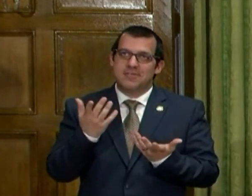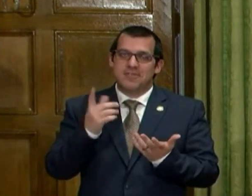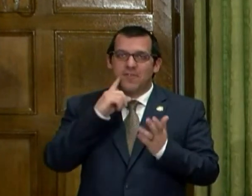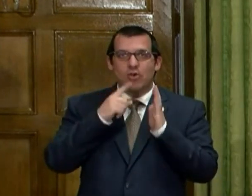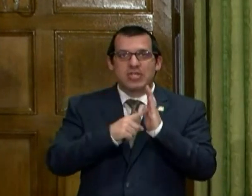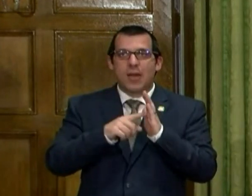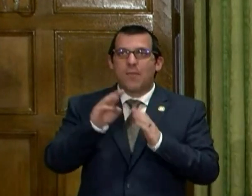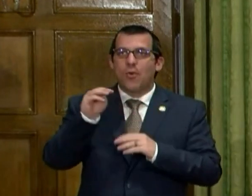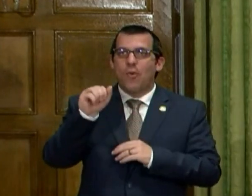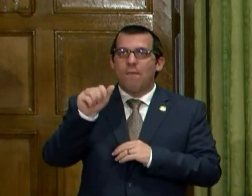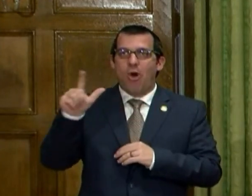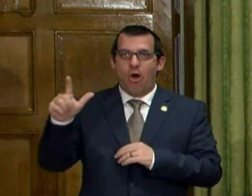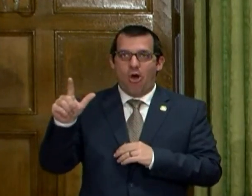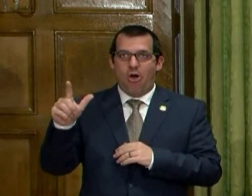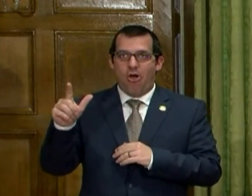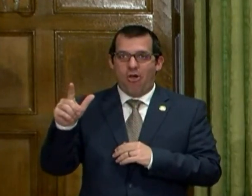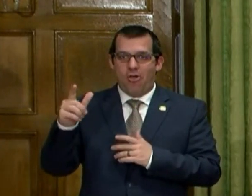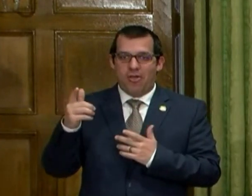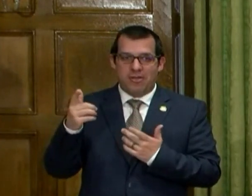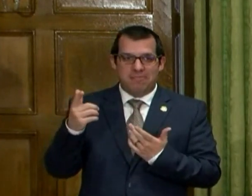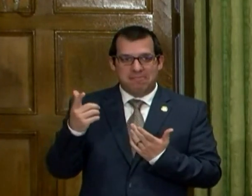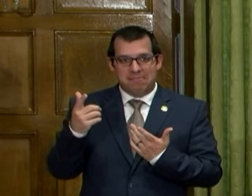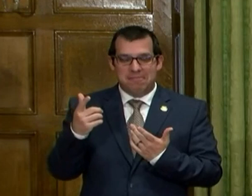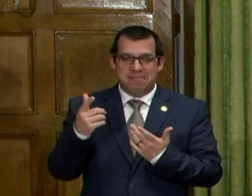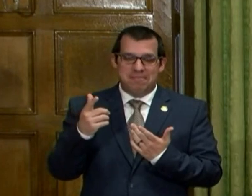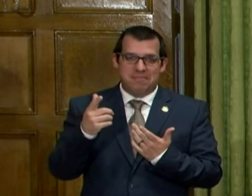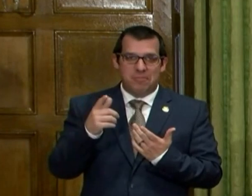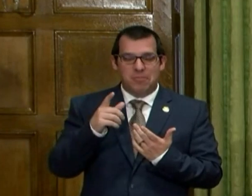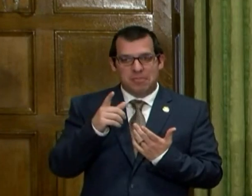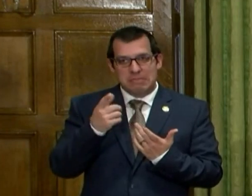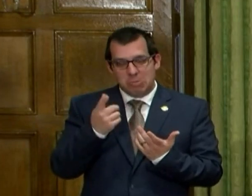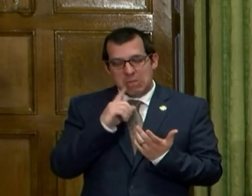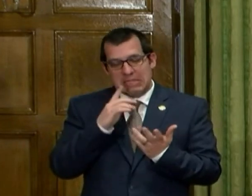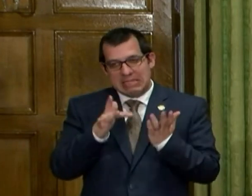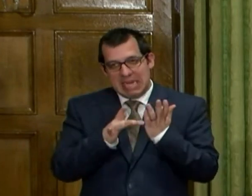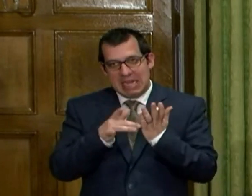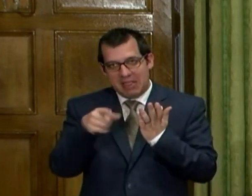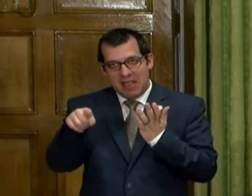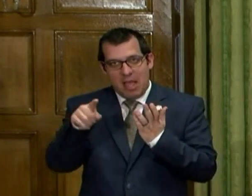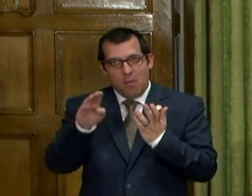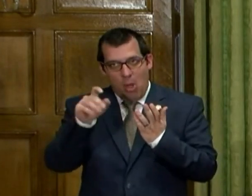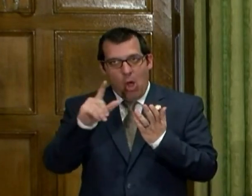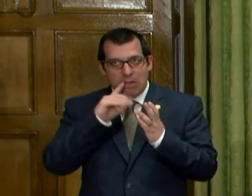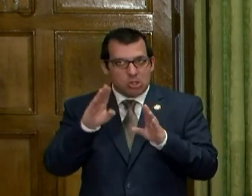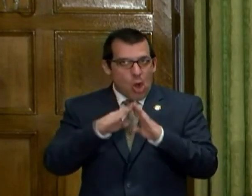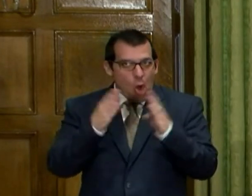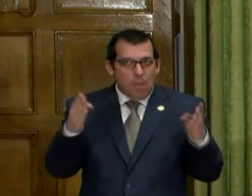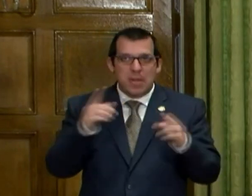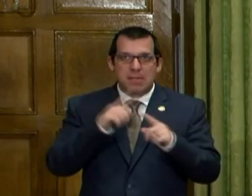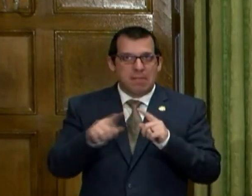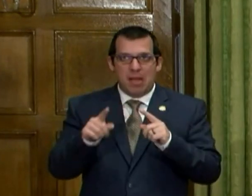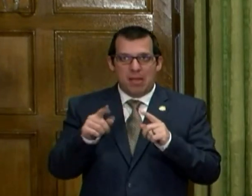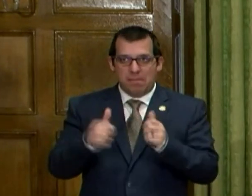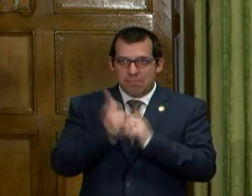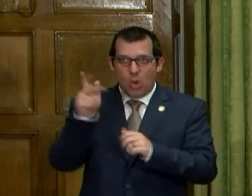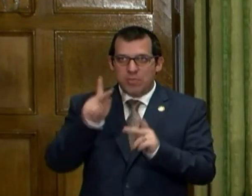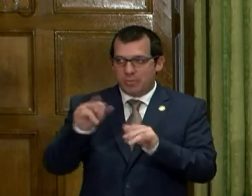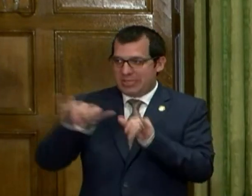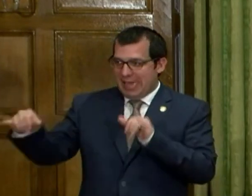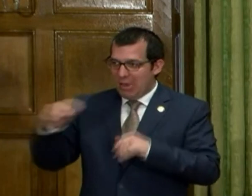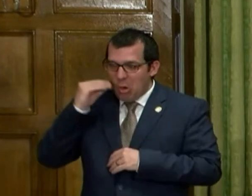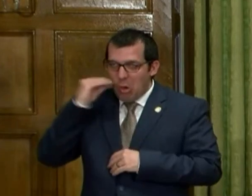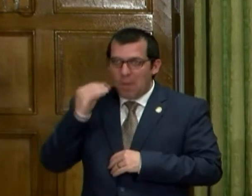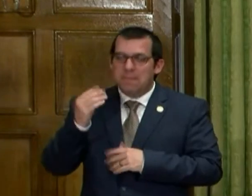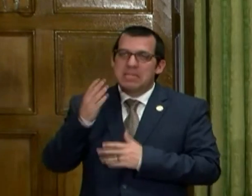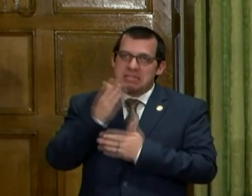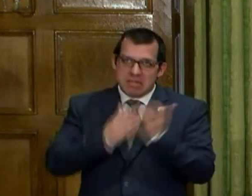the malls, for example. I mean, even though they're technically open, the people are staying at home. There are